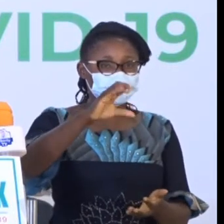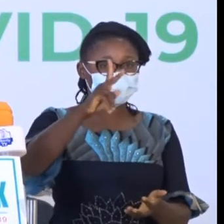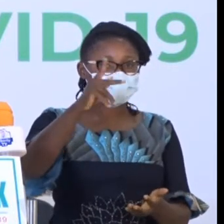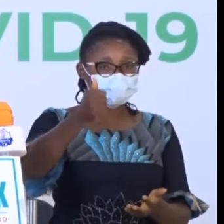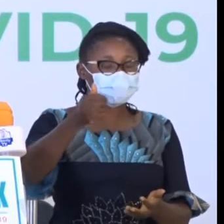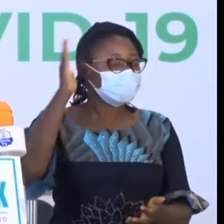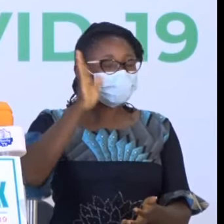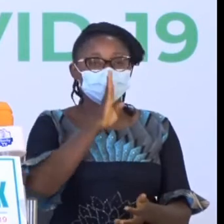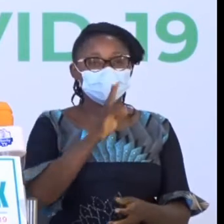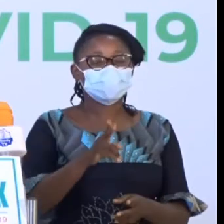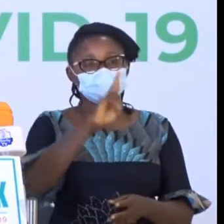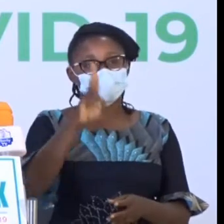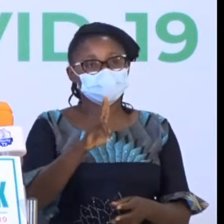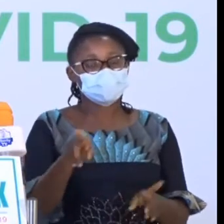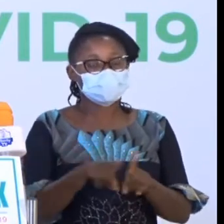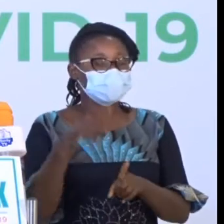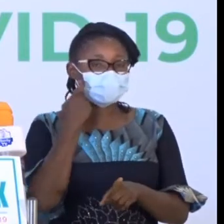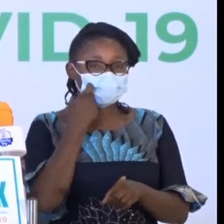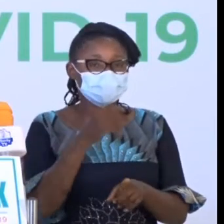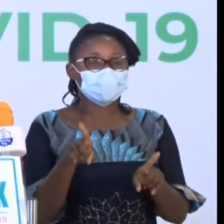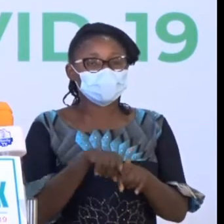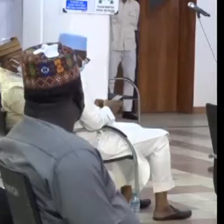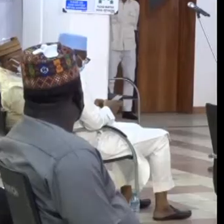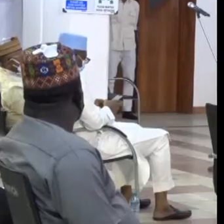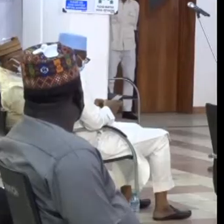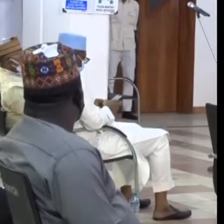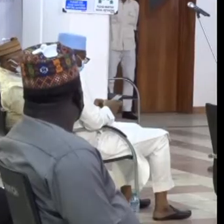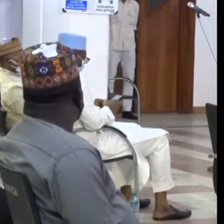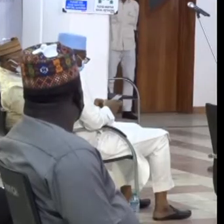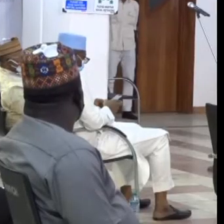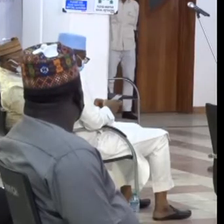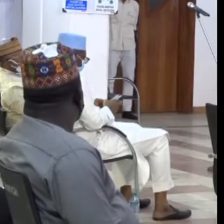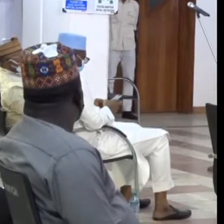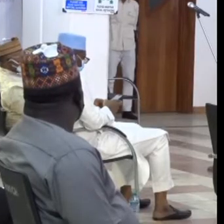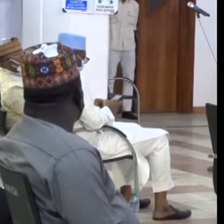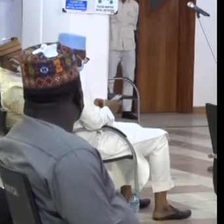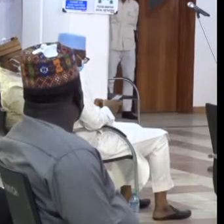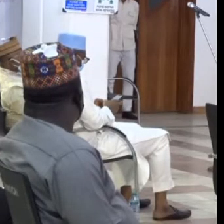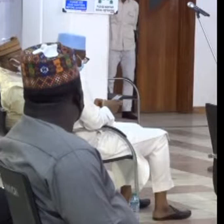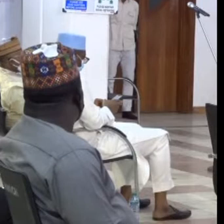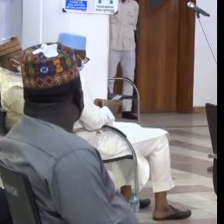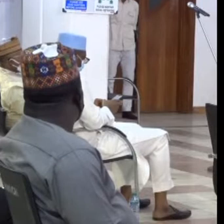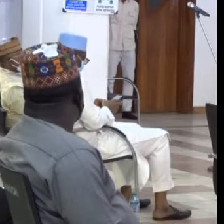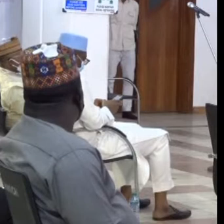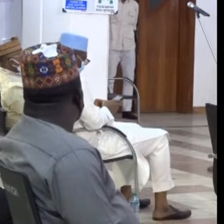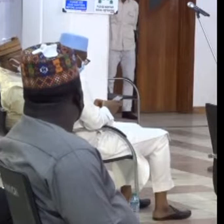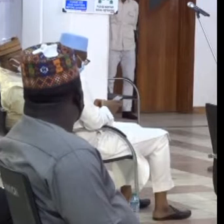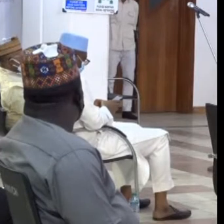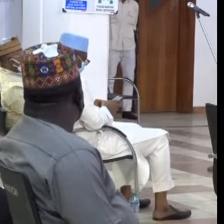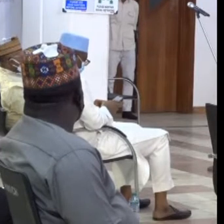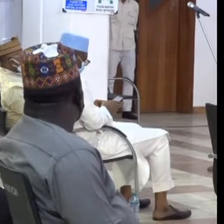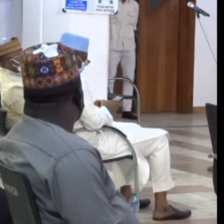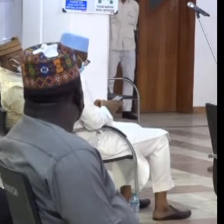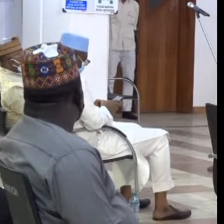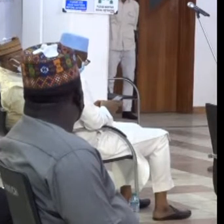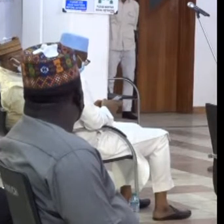cases. The minister said that there was need for the country to scale up surveillance and review its response plan in order to integrate new